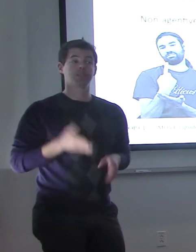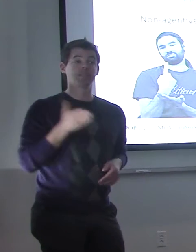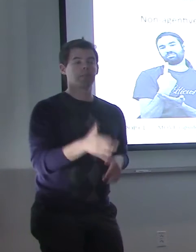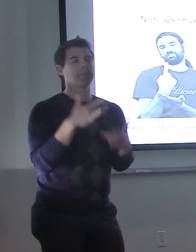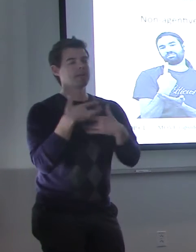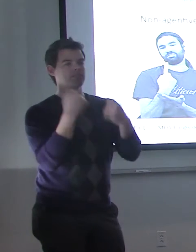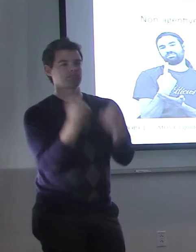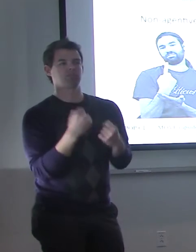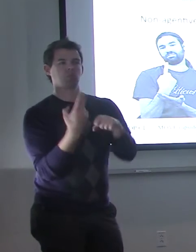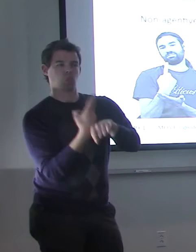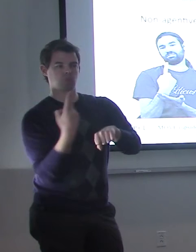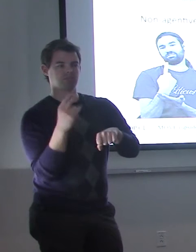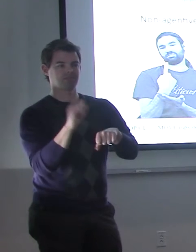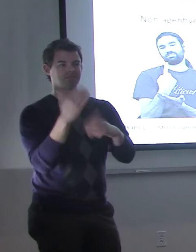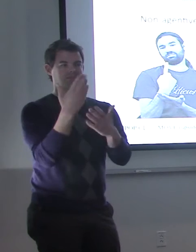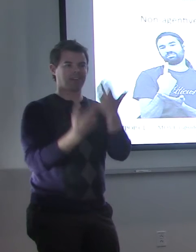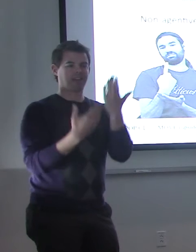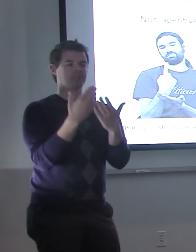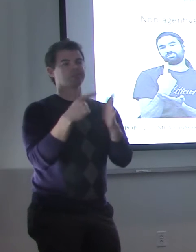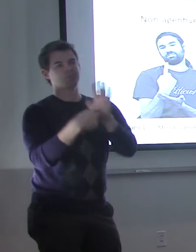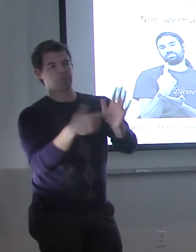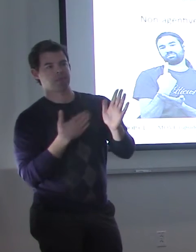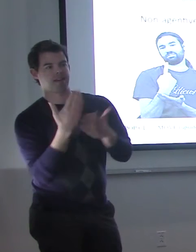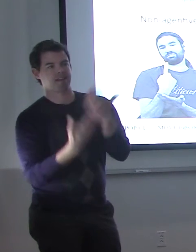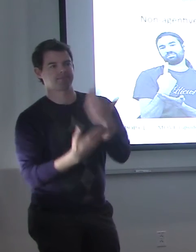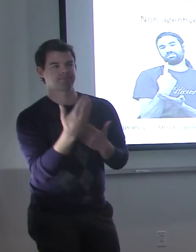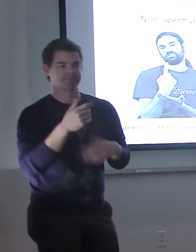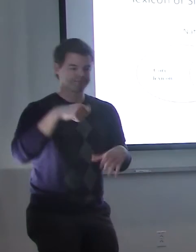classifier predicates that are polycomponential.